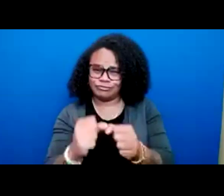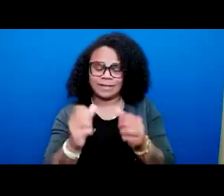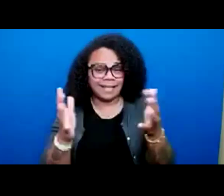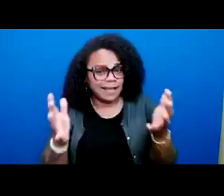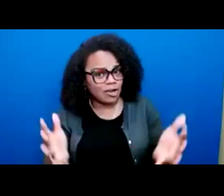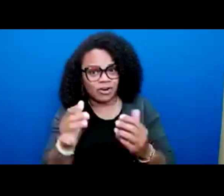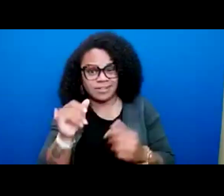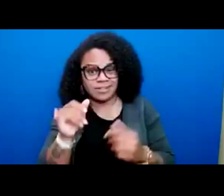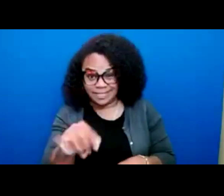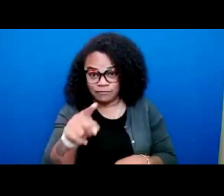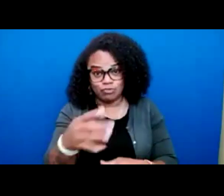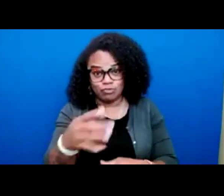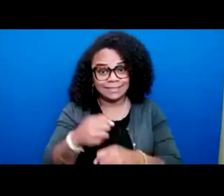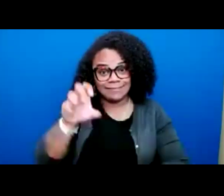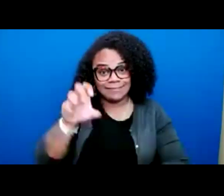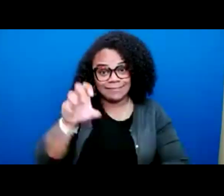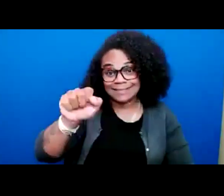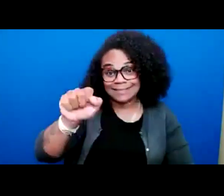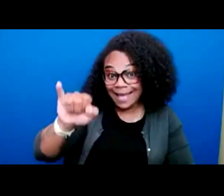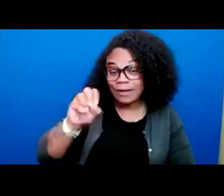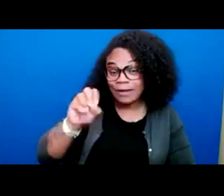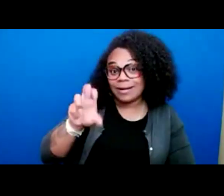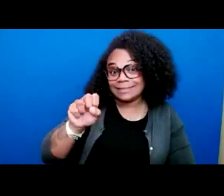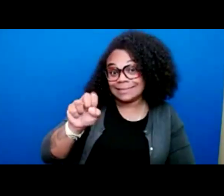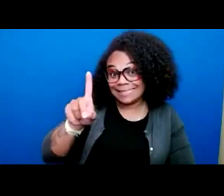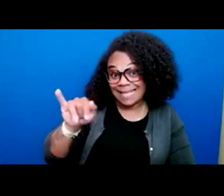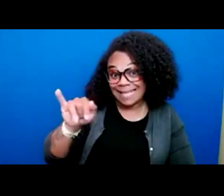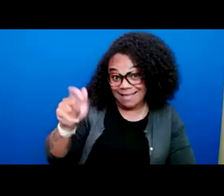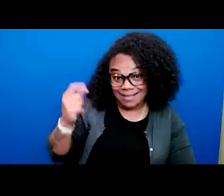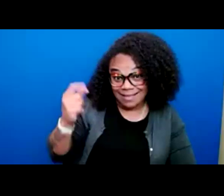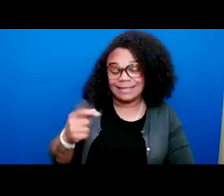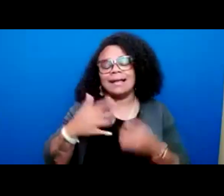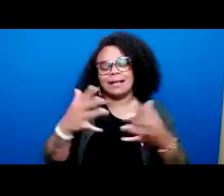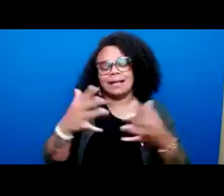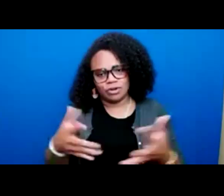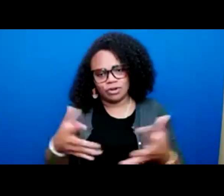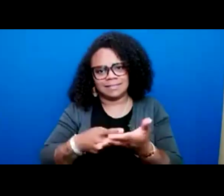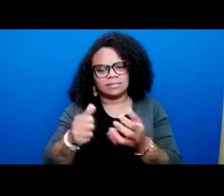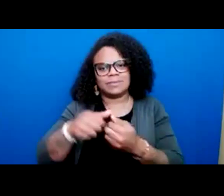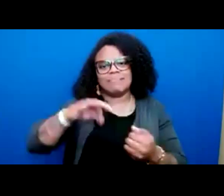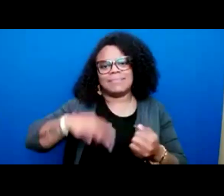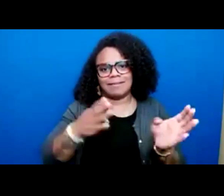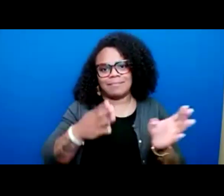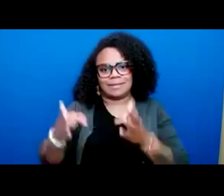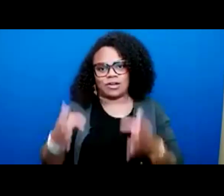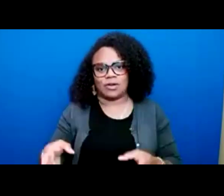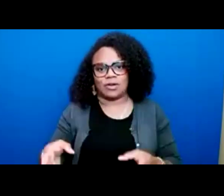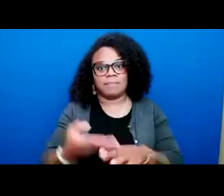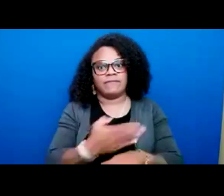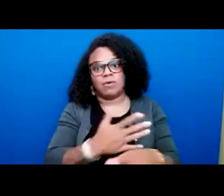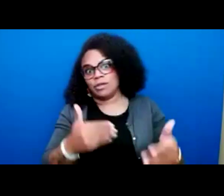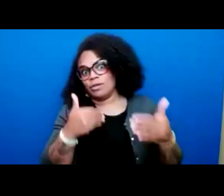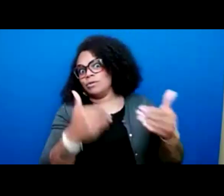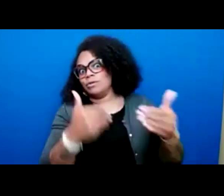SSI or SSDI to talk with a benefit planner when it comes to moving forward with a self-employment